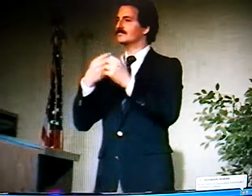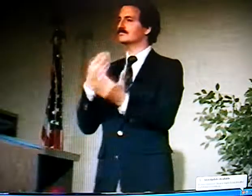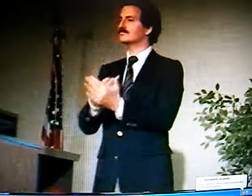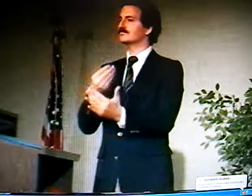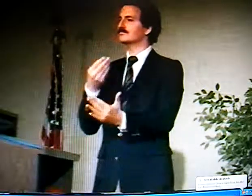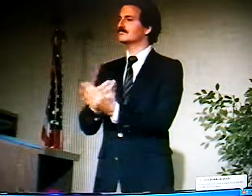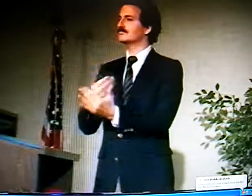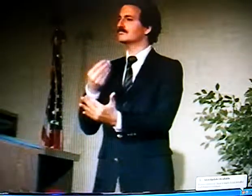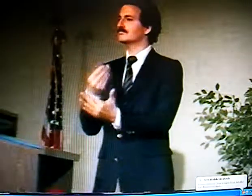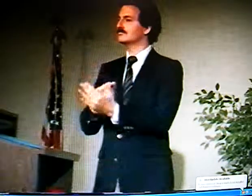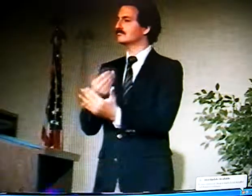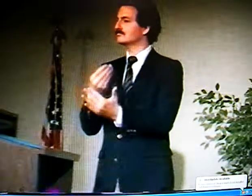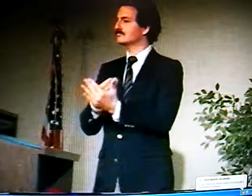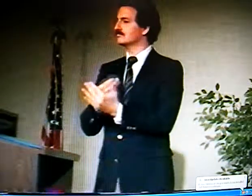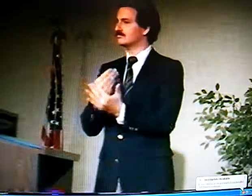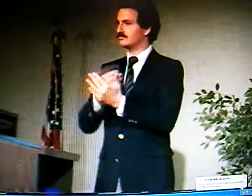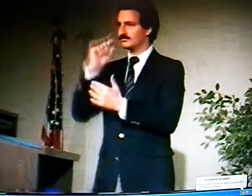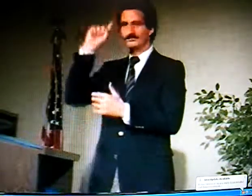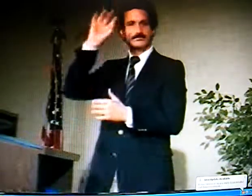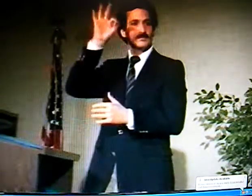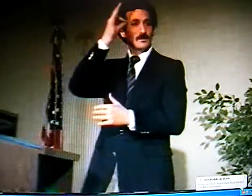Now we're faced with a problem, which was money.